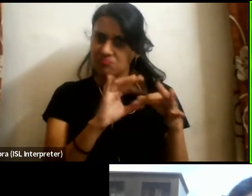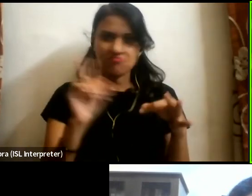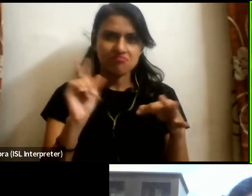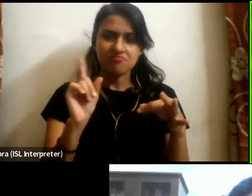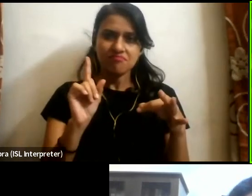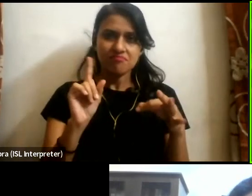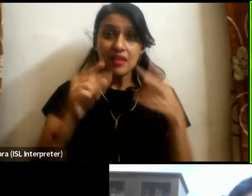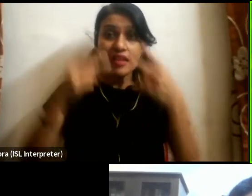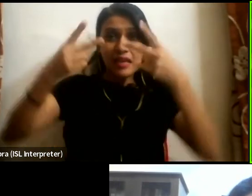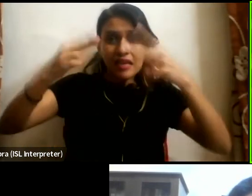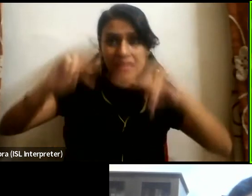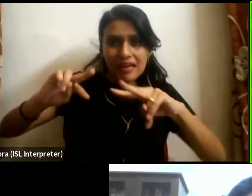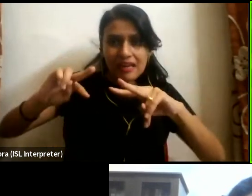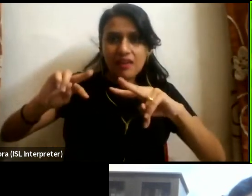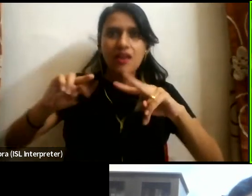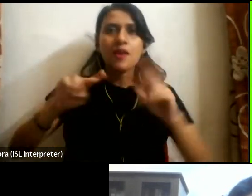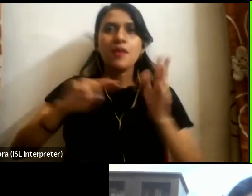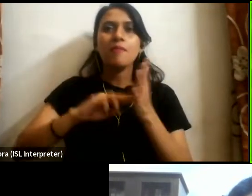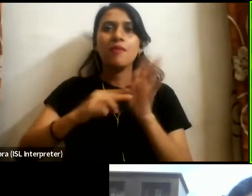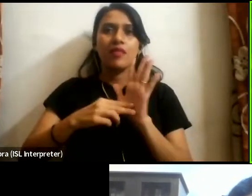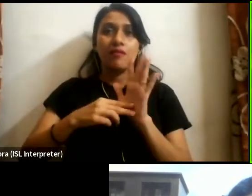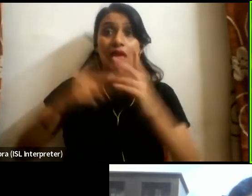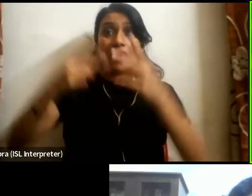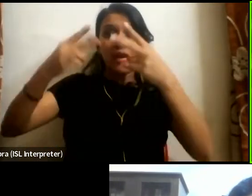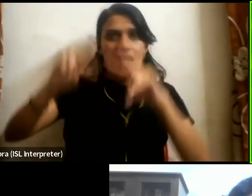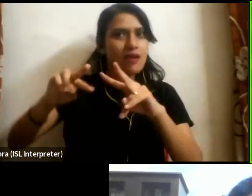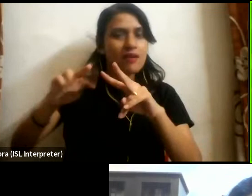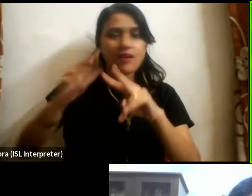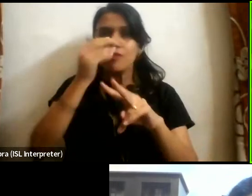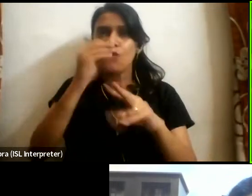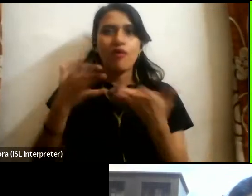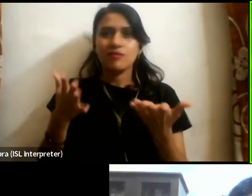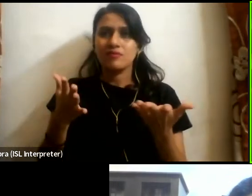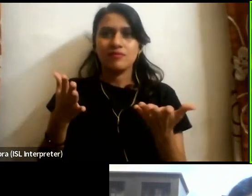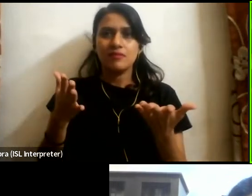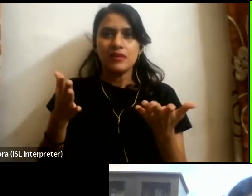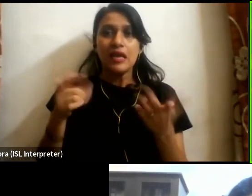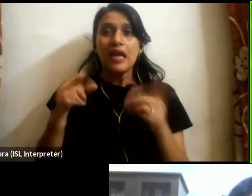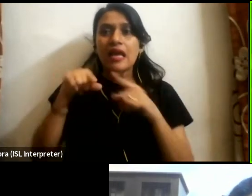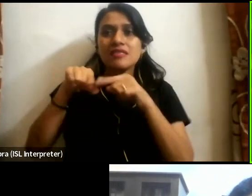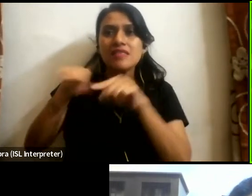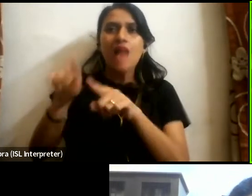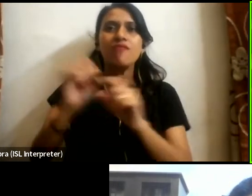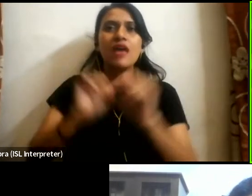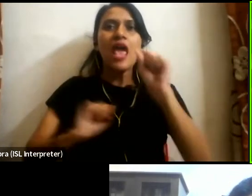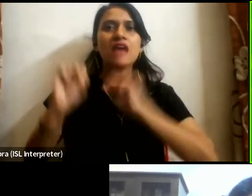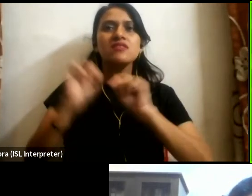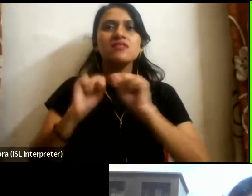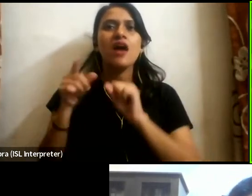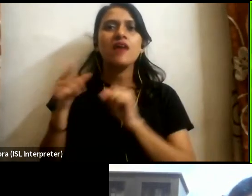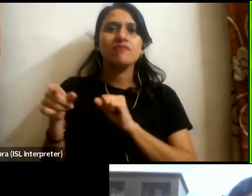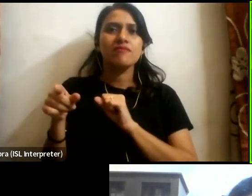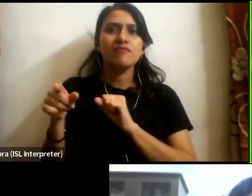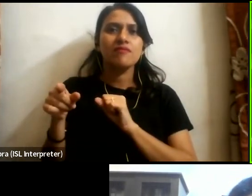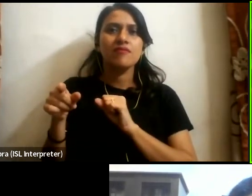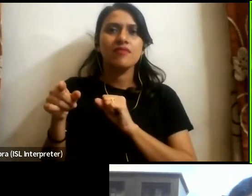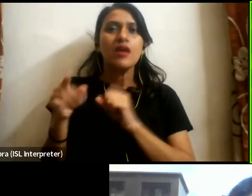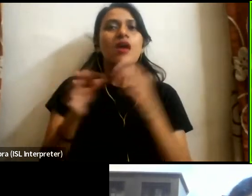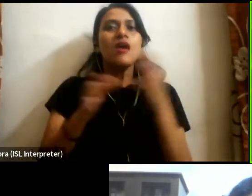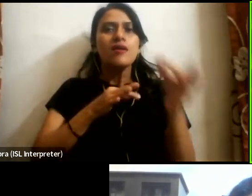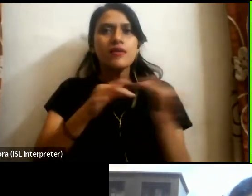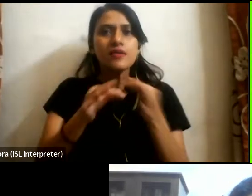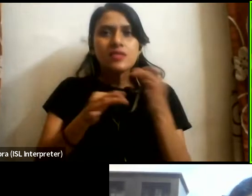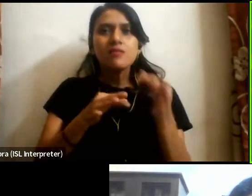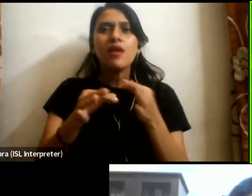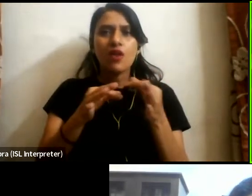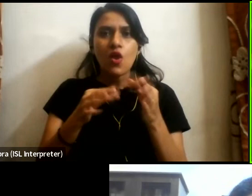interpretation. Interpretation itself is a creative exercise. It is not just a question, there used to be the sense that law